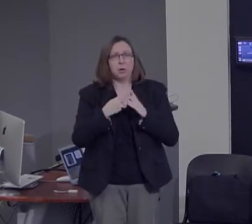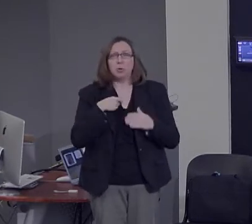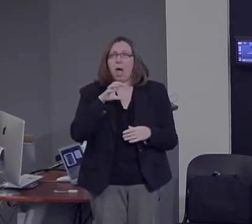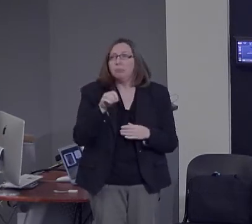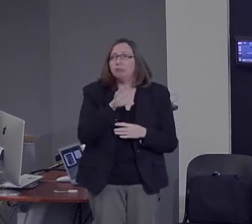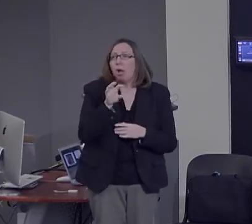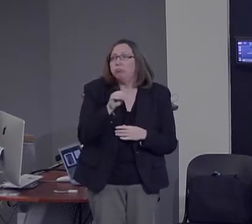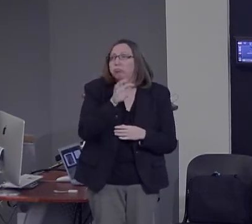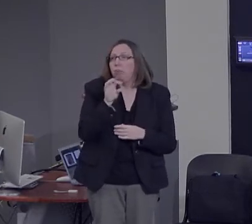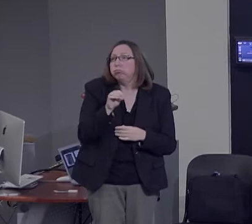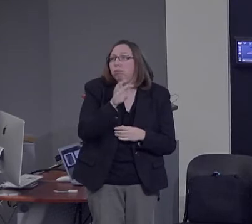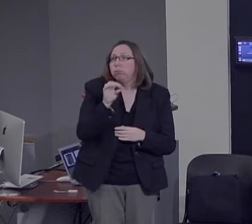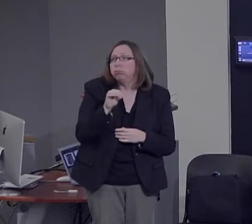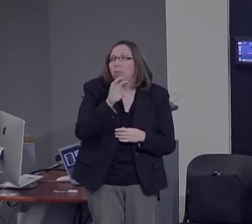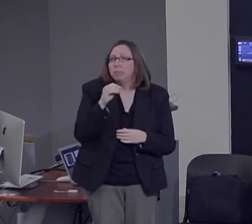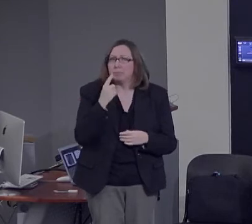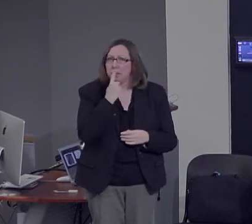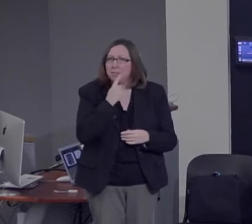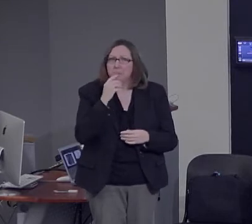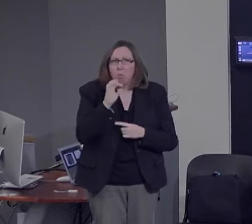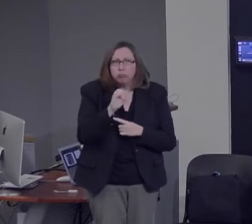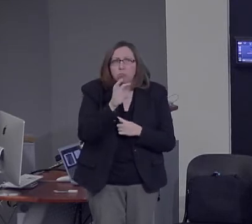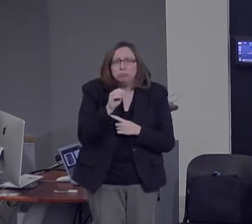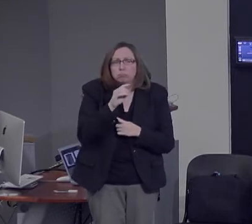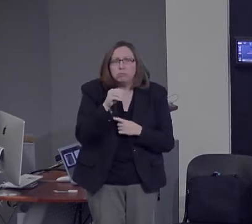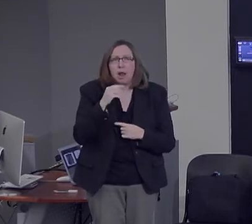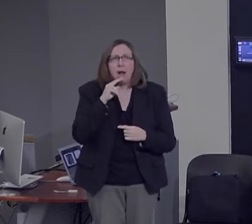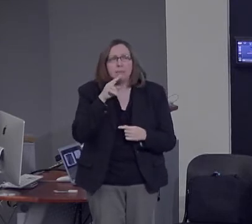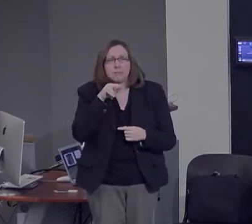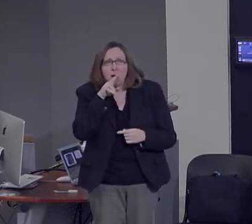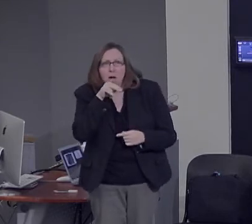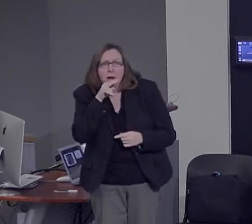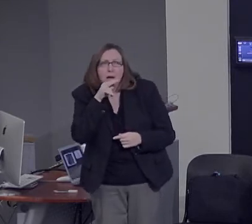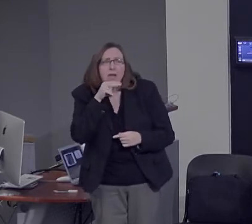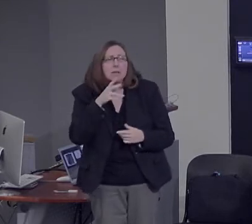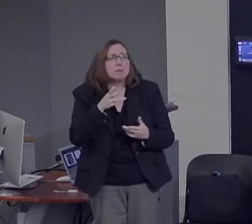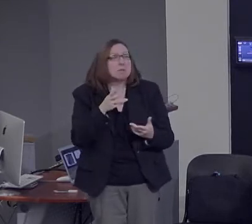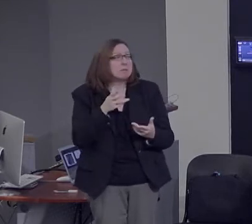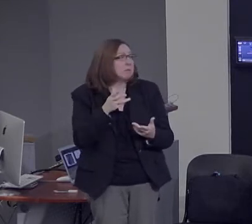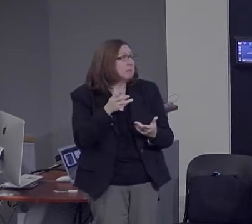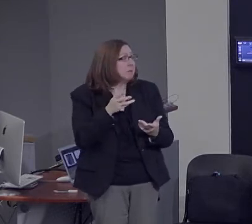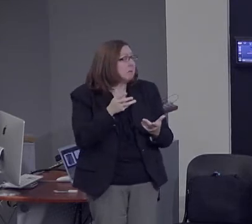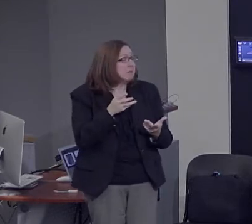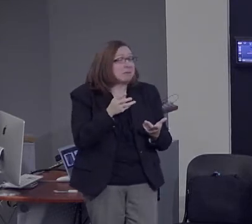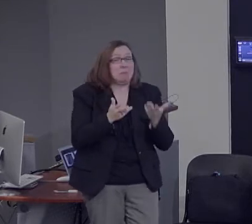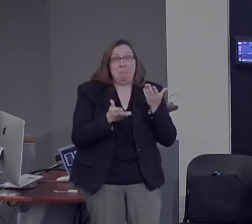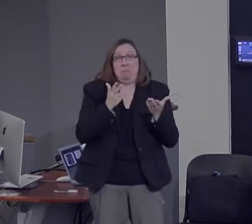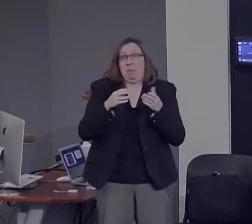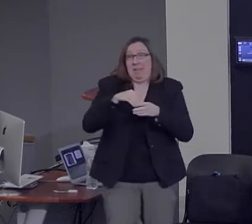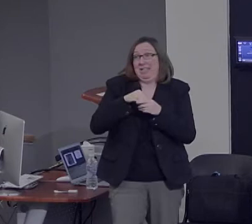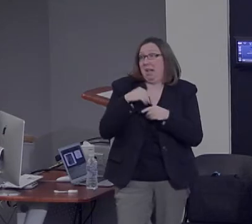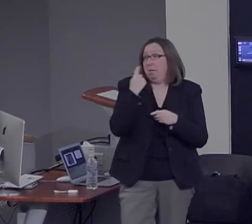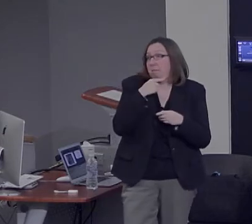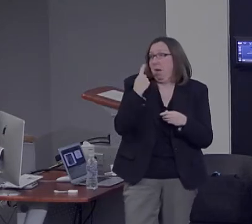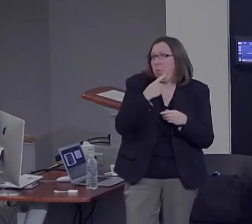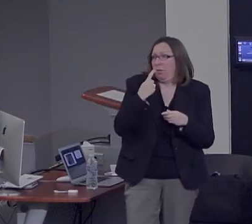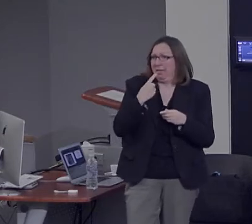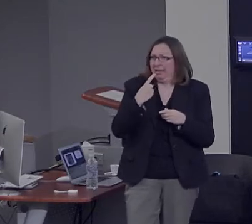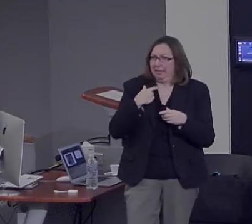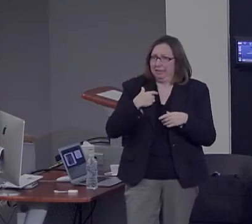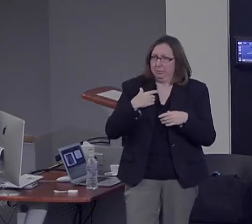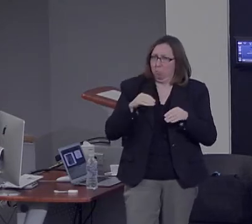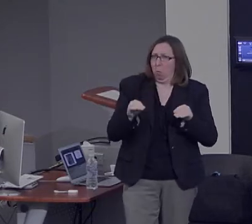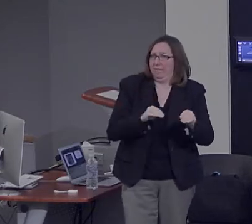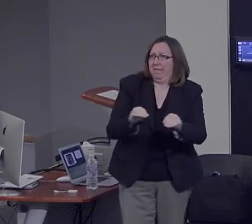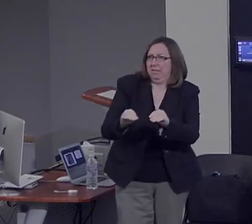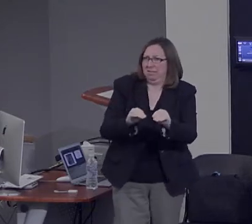He's moving the lips, moving the tongue, maybe also doing something inside the tongue. Anyway, that's